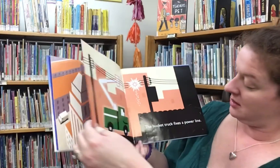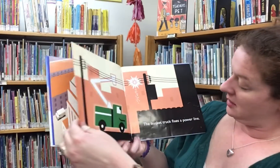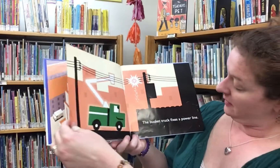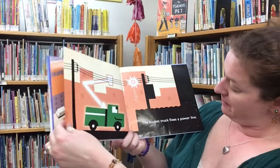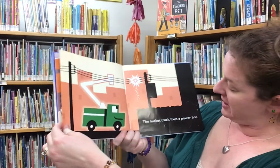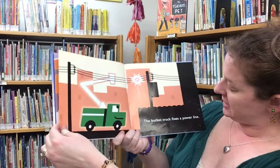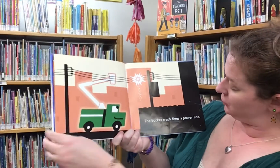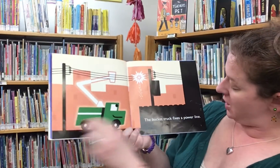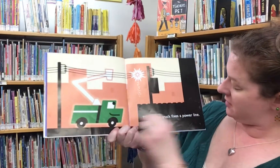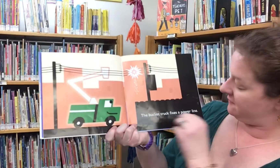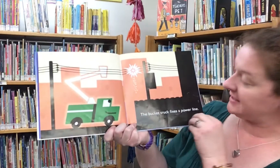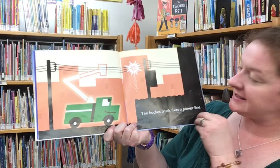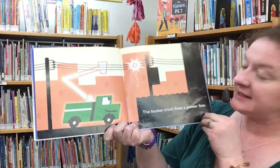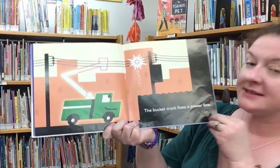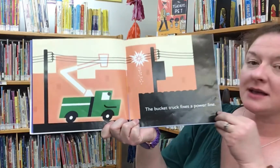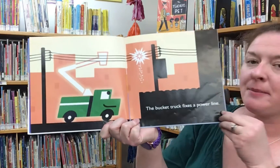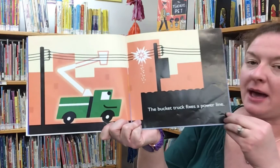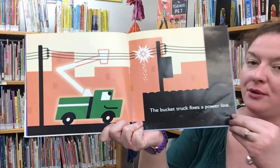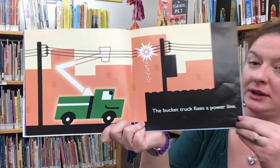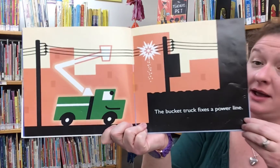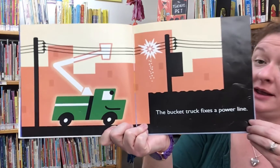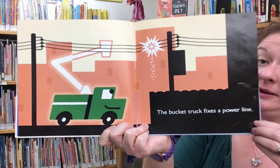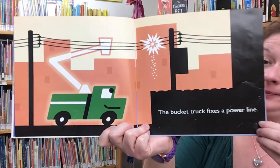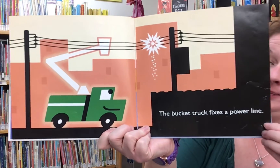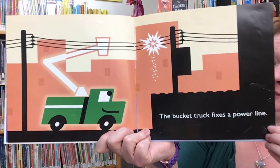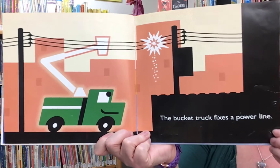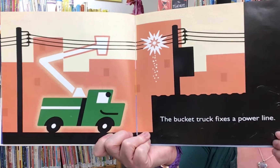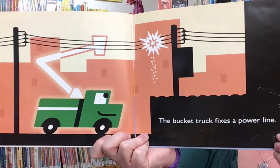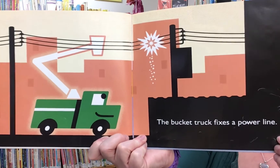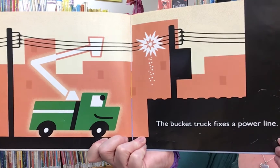The bucket truck fixes a power line. Very important work.